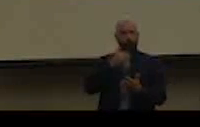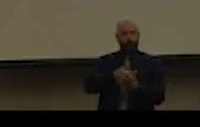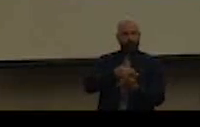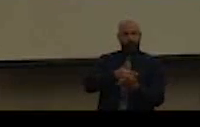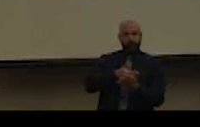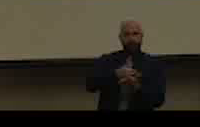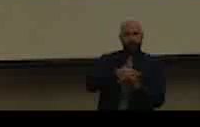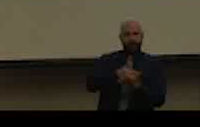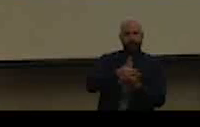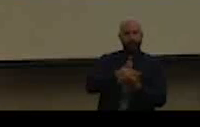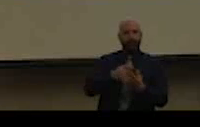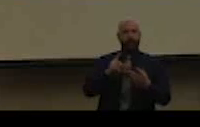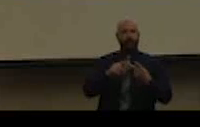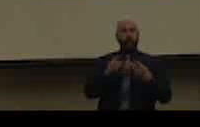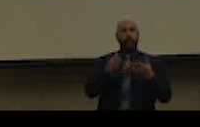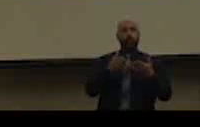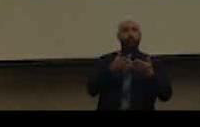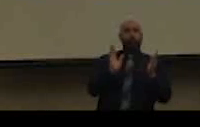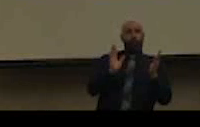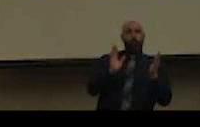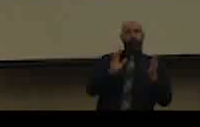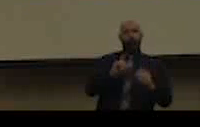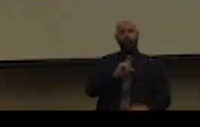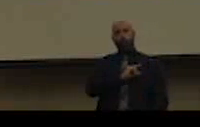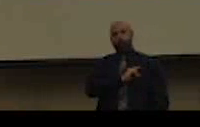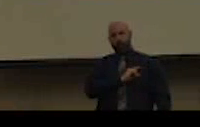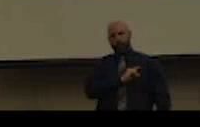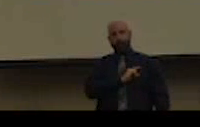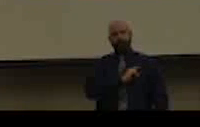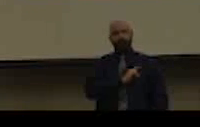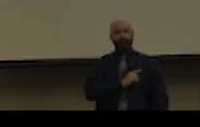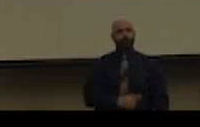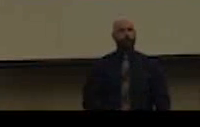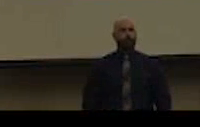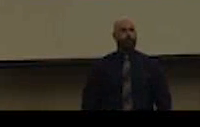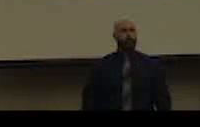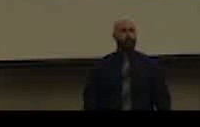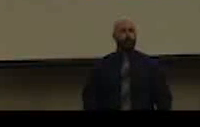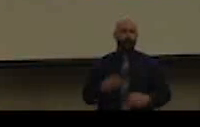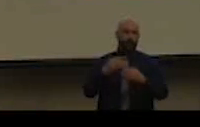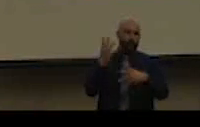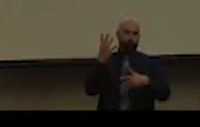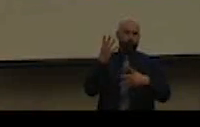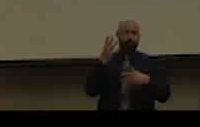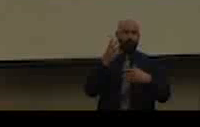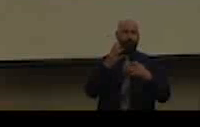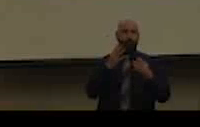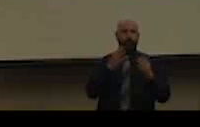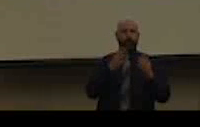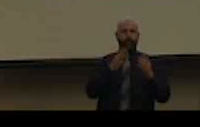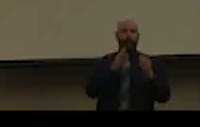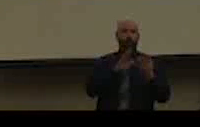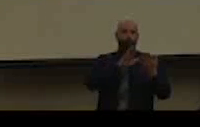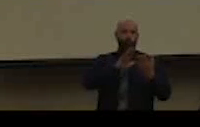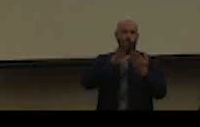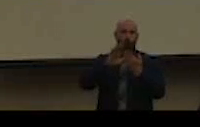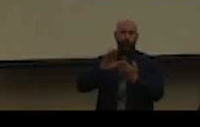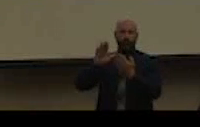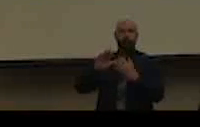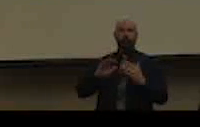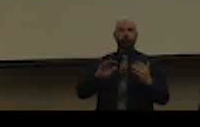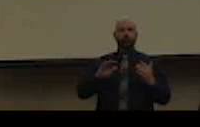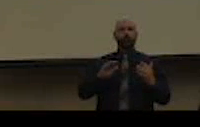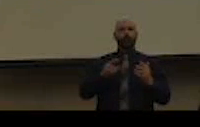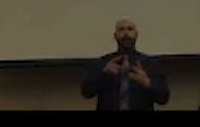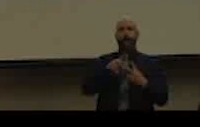of quality. So there are many different sort of strategies about how it is that we either expand